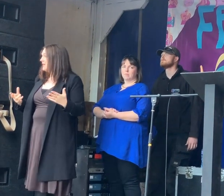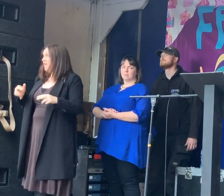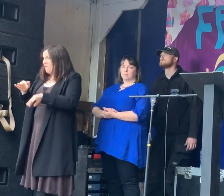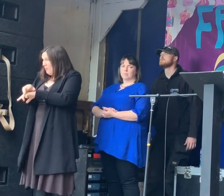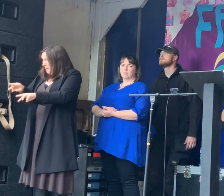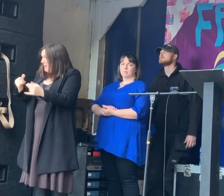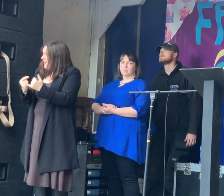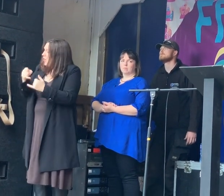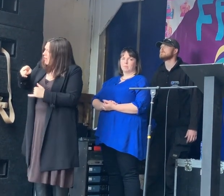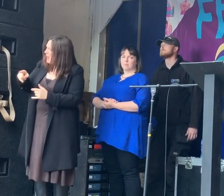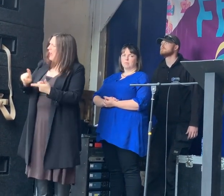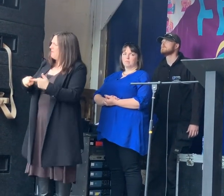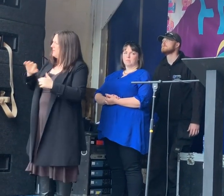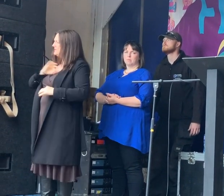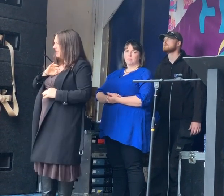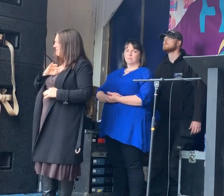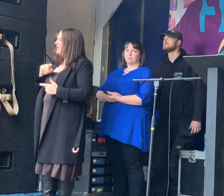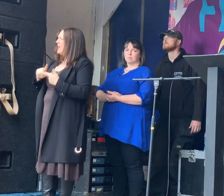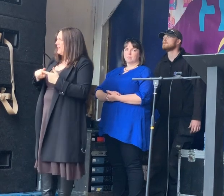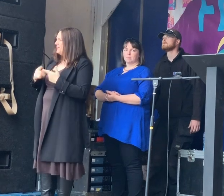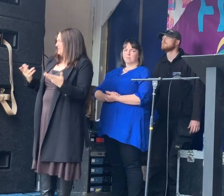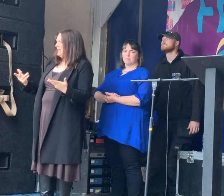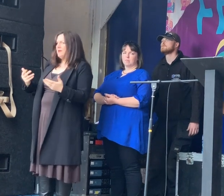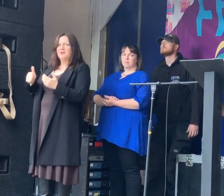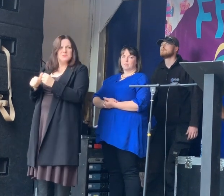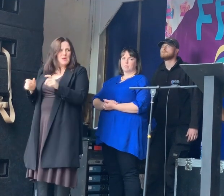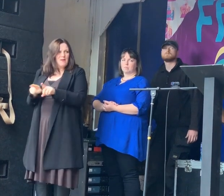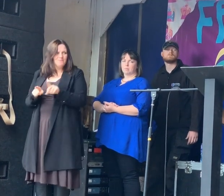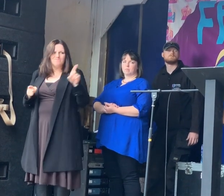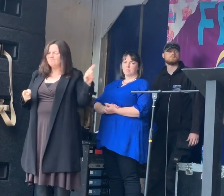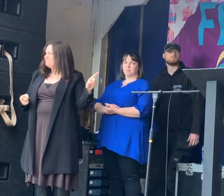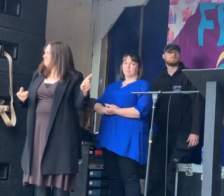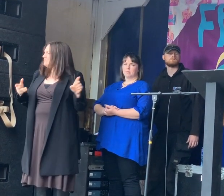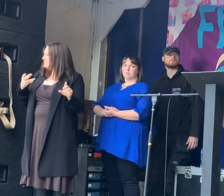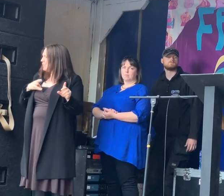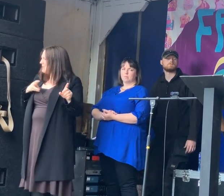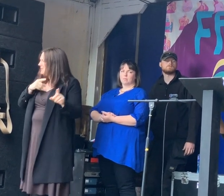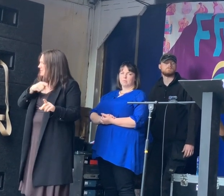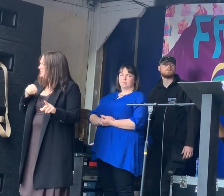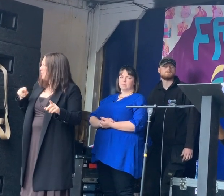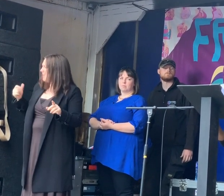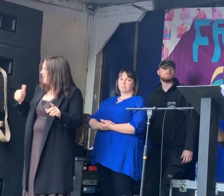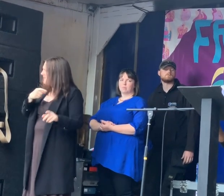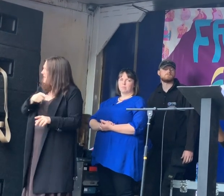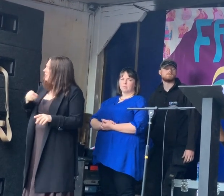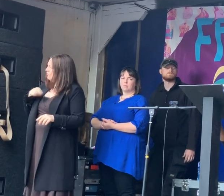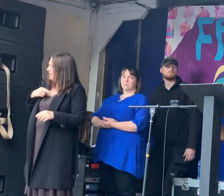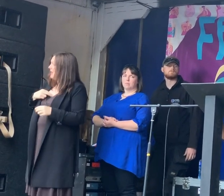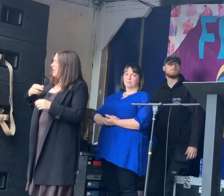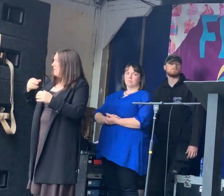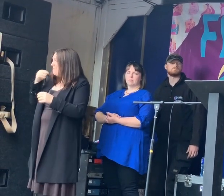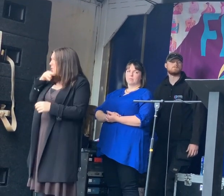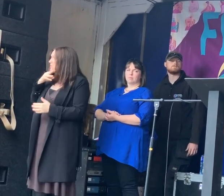like her and myself and Norma here, it is vital that abortion services are not just legislated for